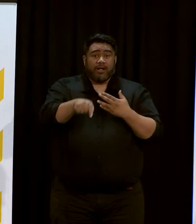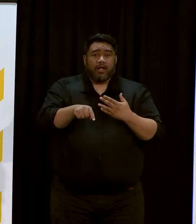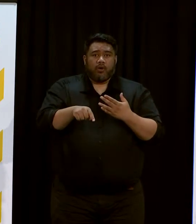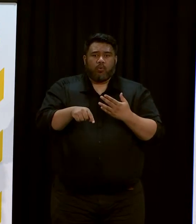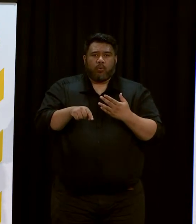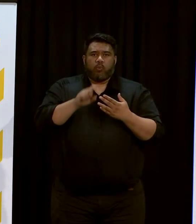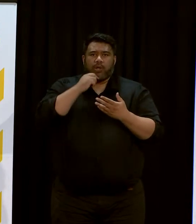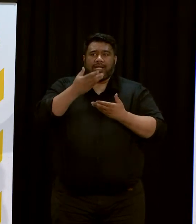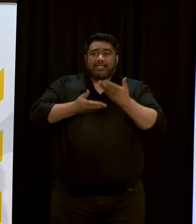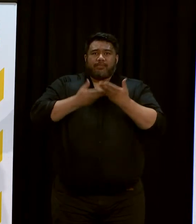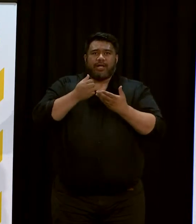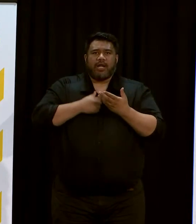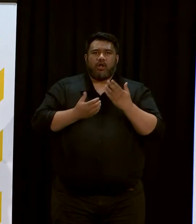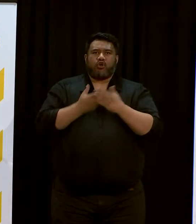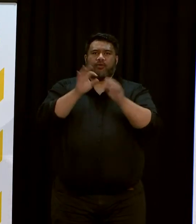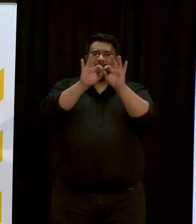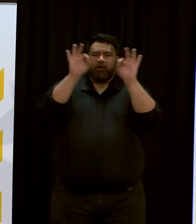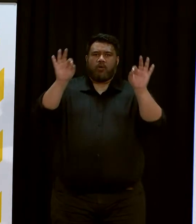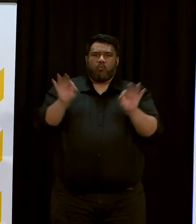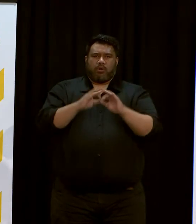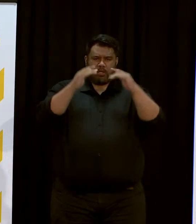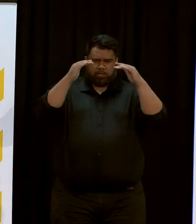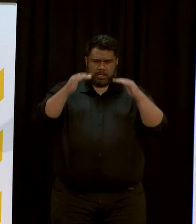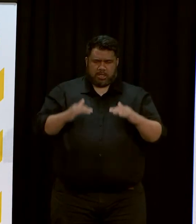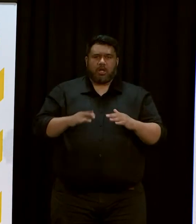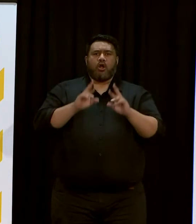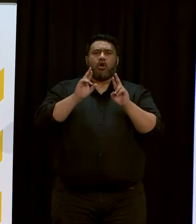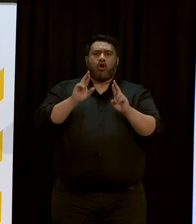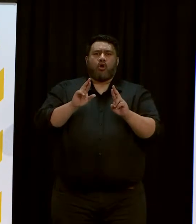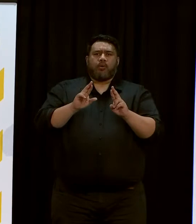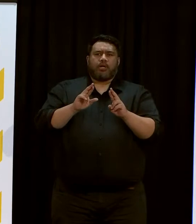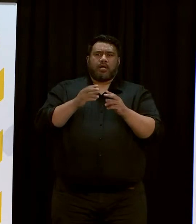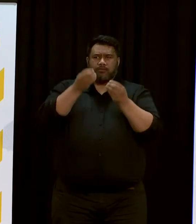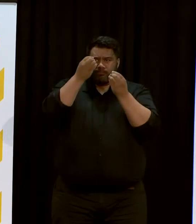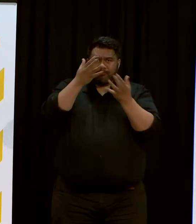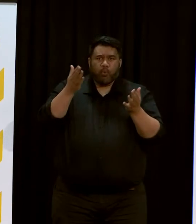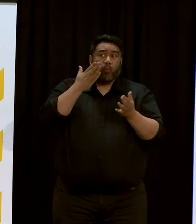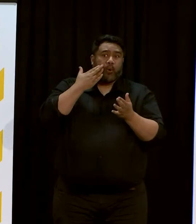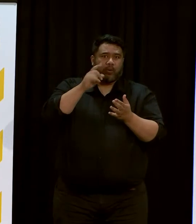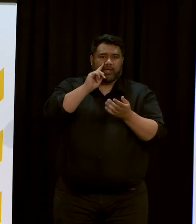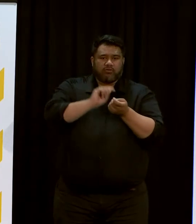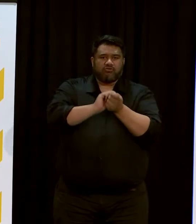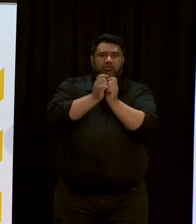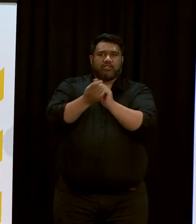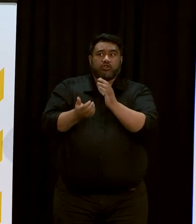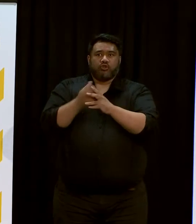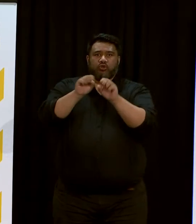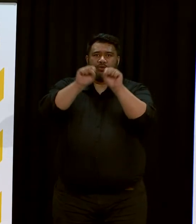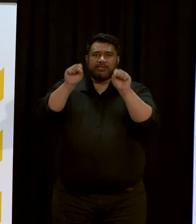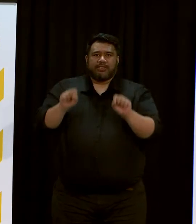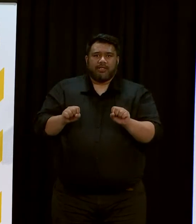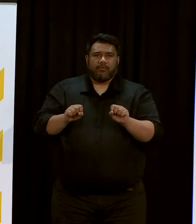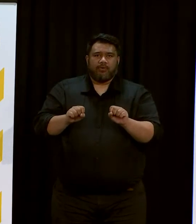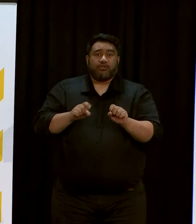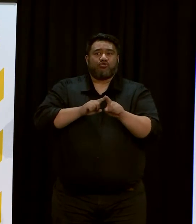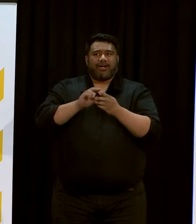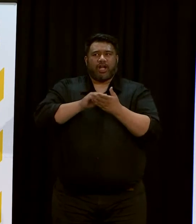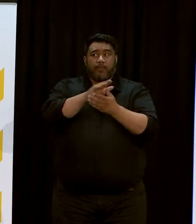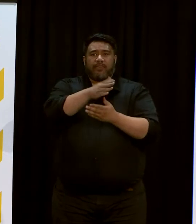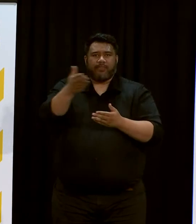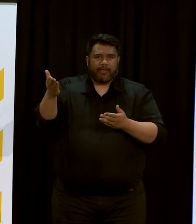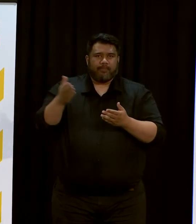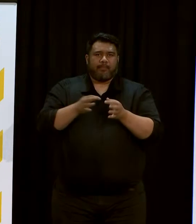framework and a sense of, when we believe we'll be able to make transitions is to try and help with some of that planning as much as we can. Did I say